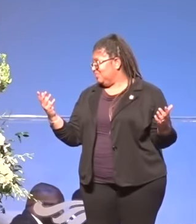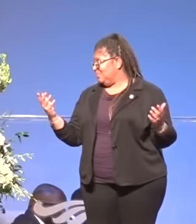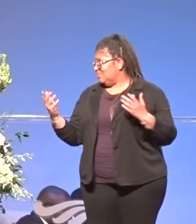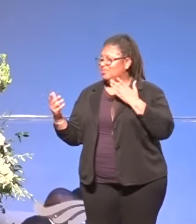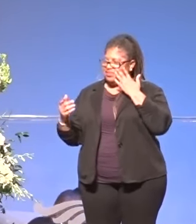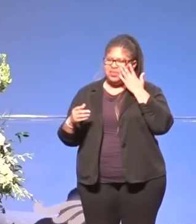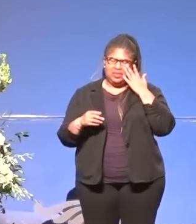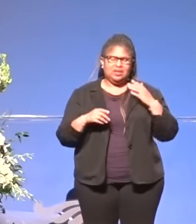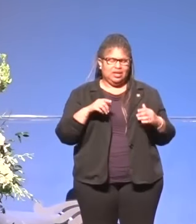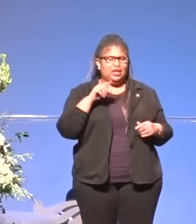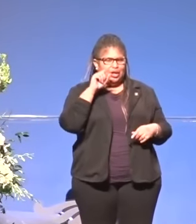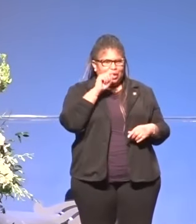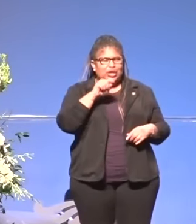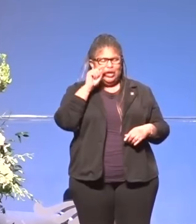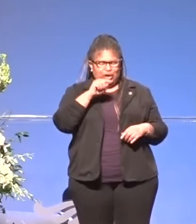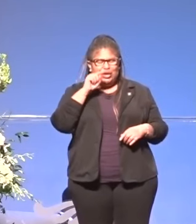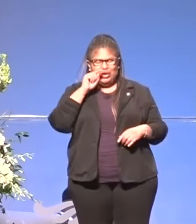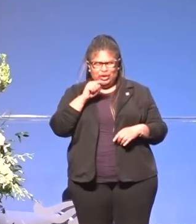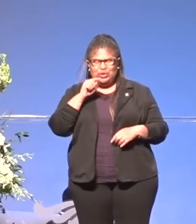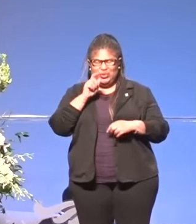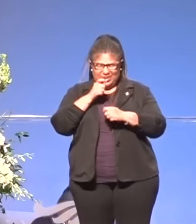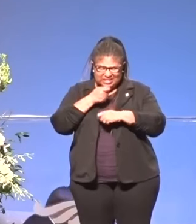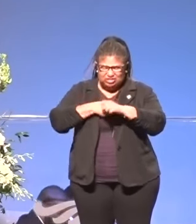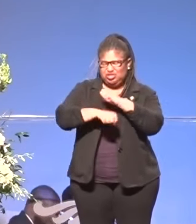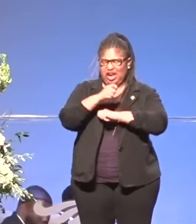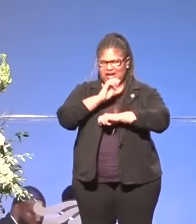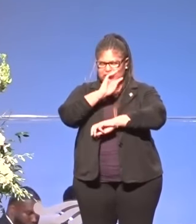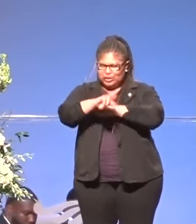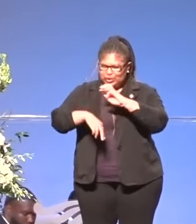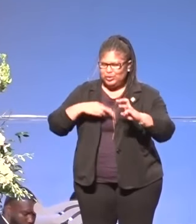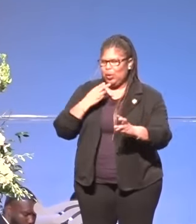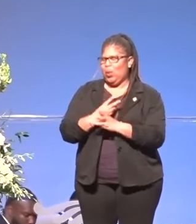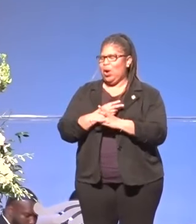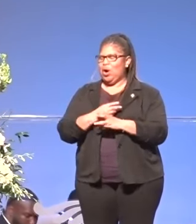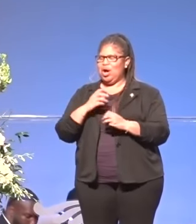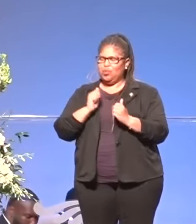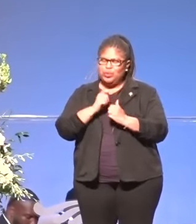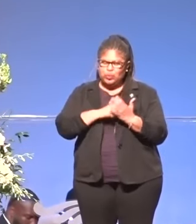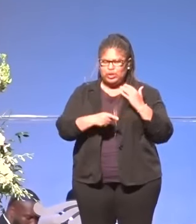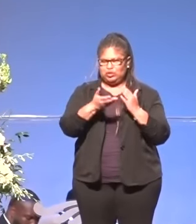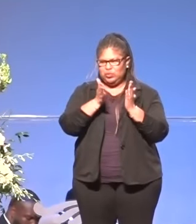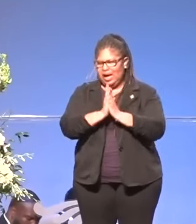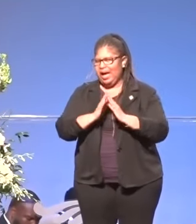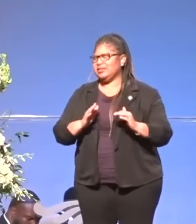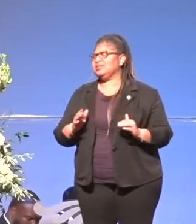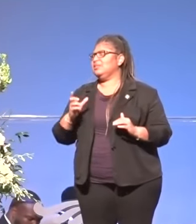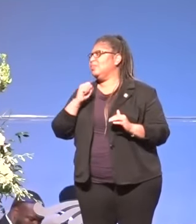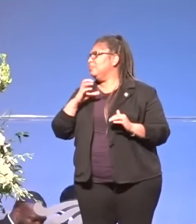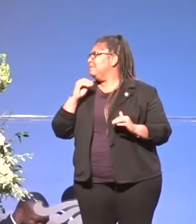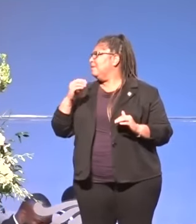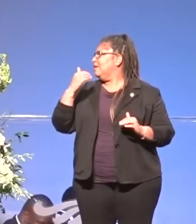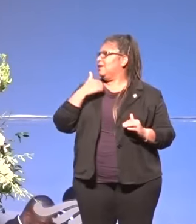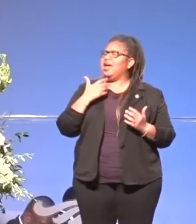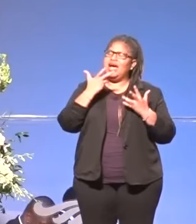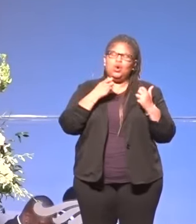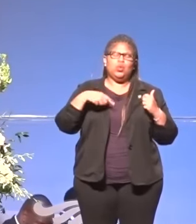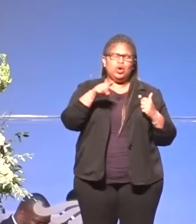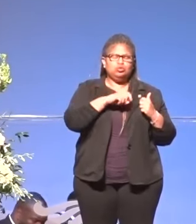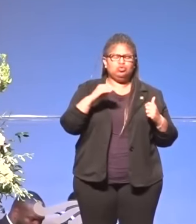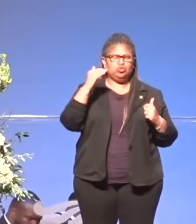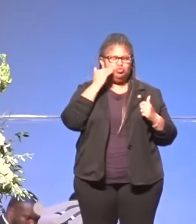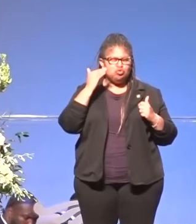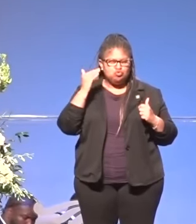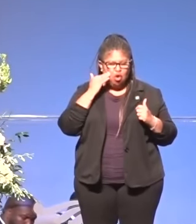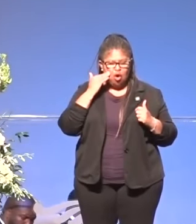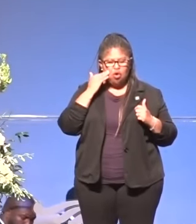You have chosen the path of love, the path of perfect love that casts out fear. And I want you to know that that is the path not